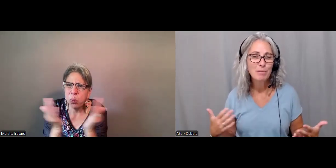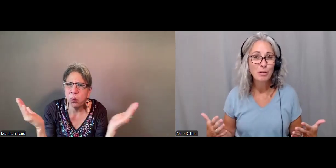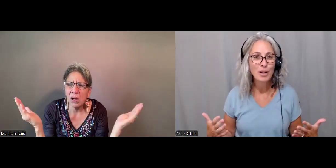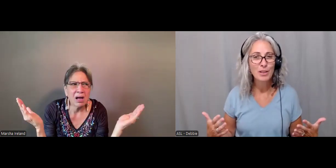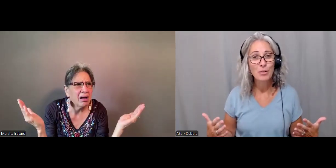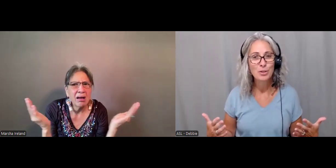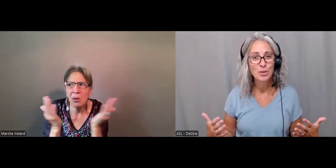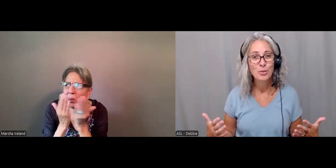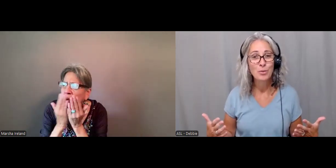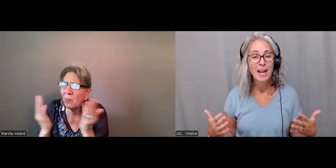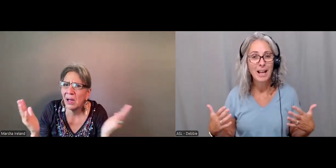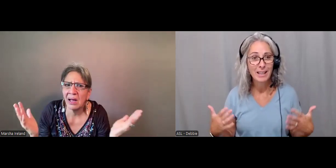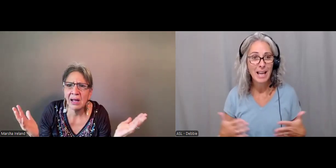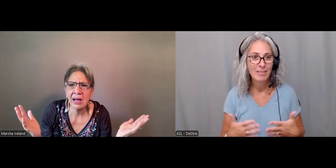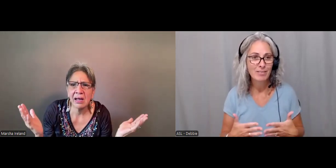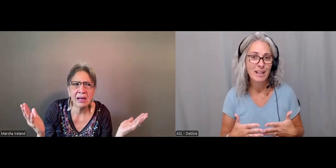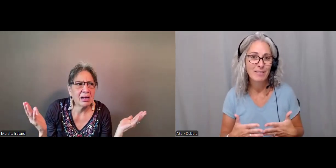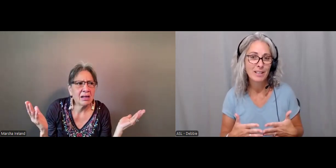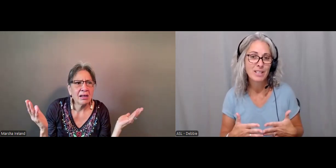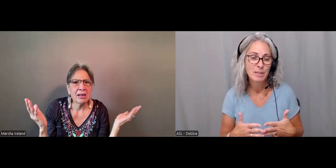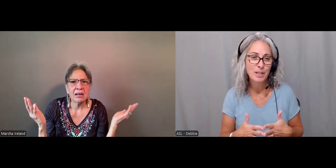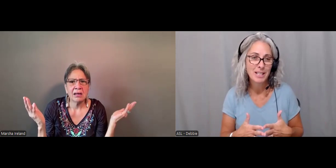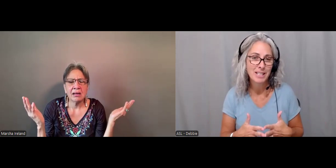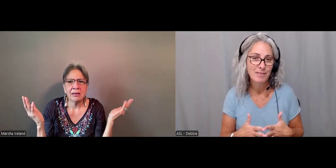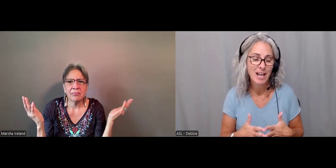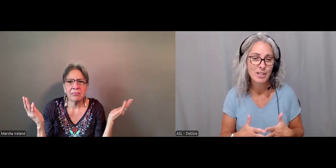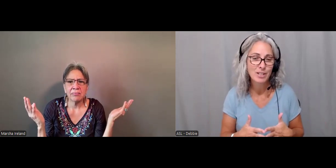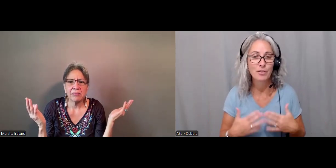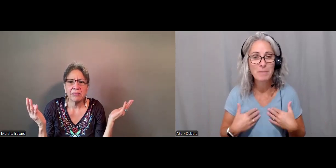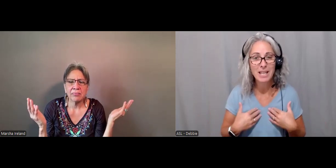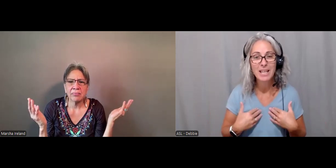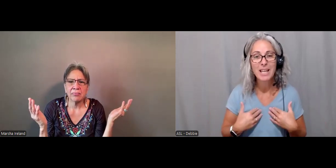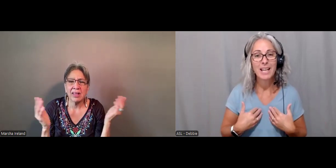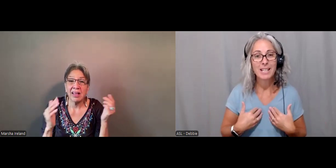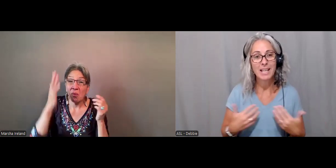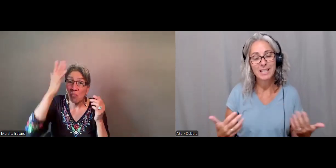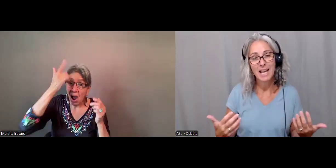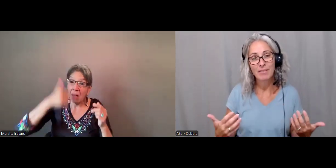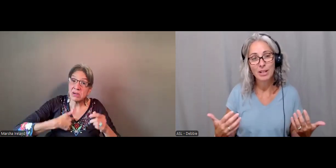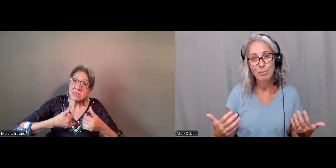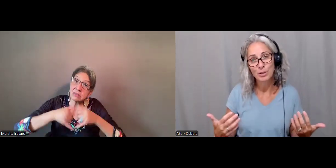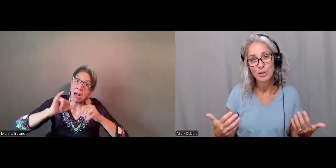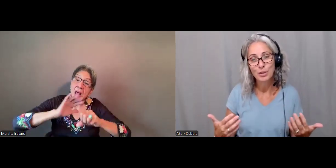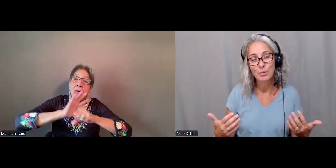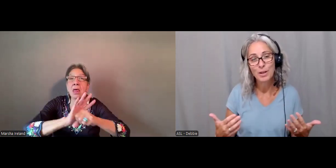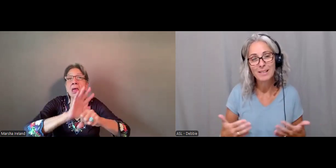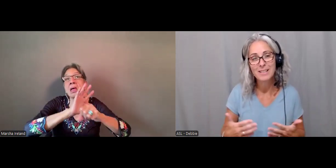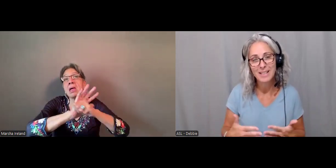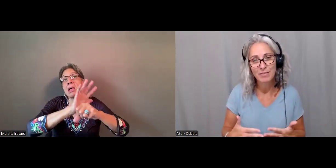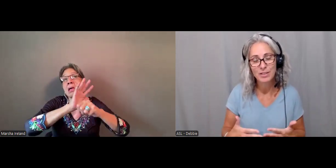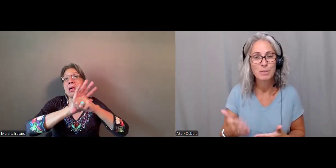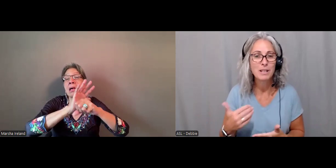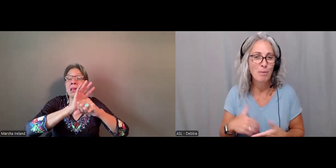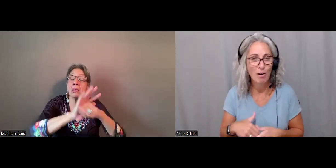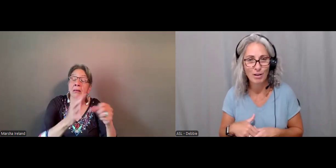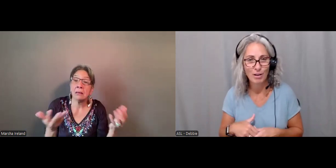really employ those who have lived experiences of that. So for me, it's having a person who is